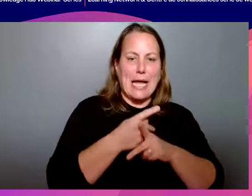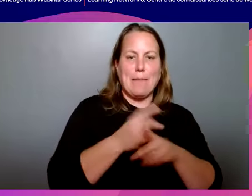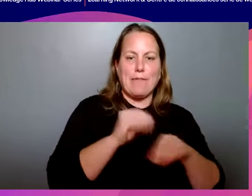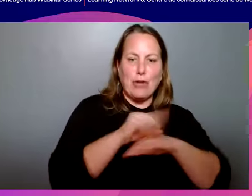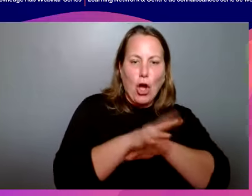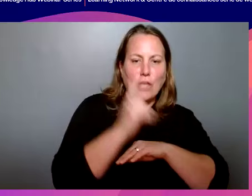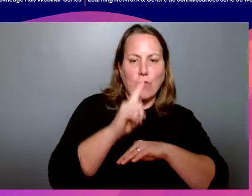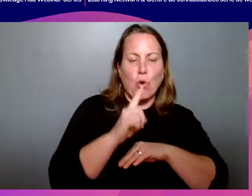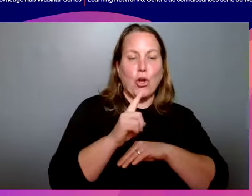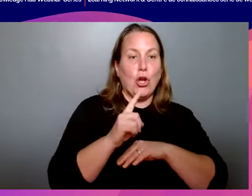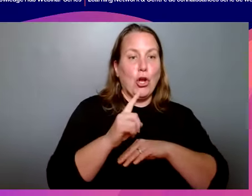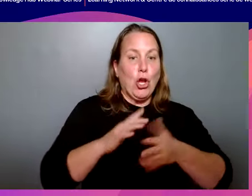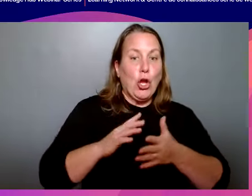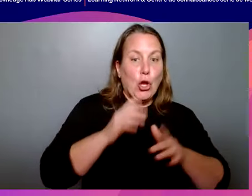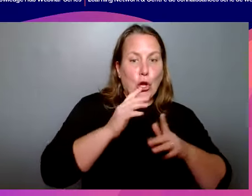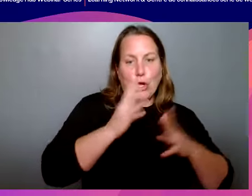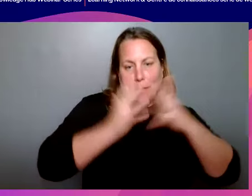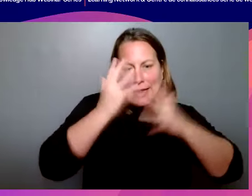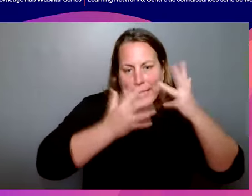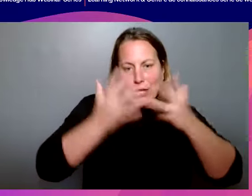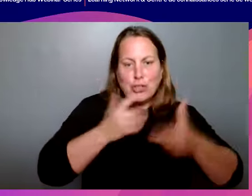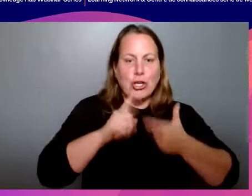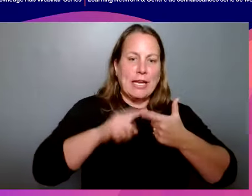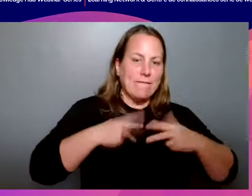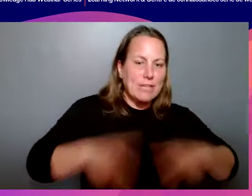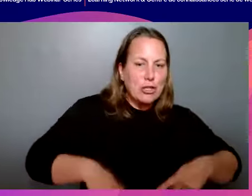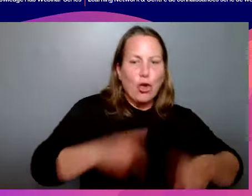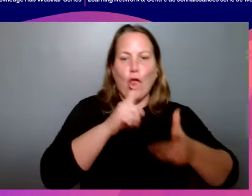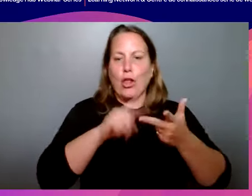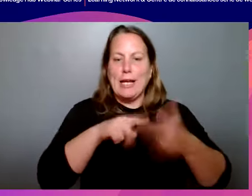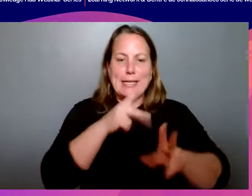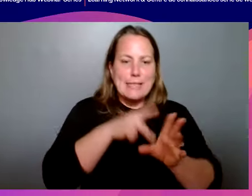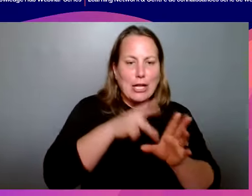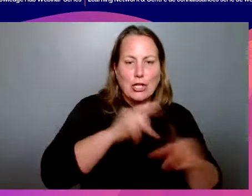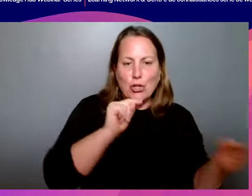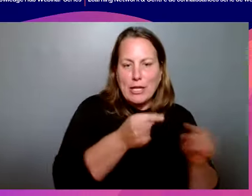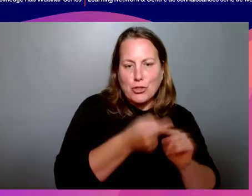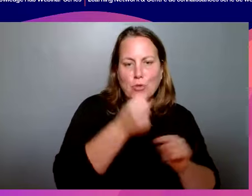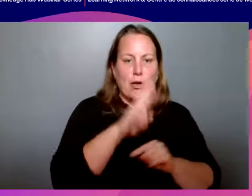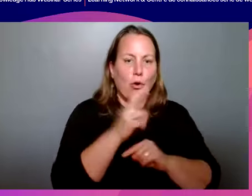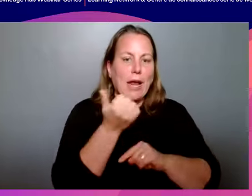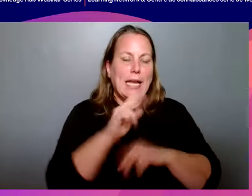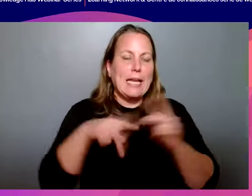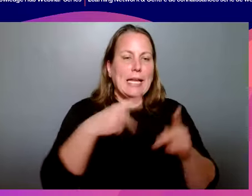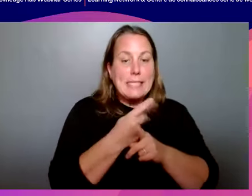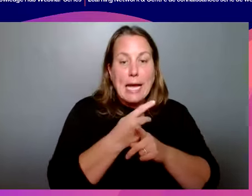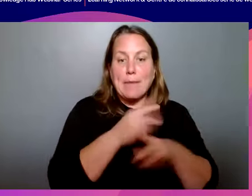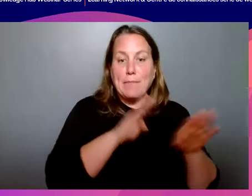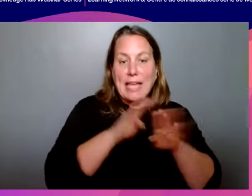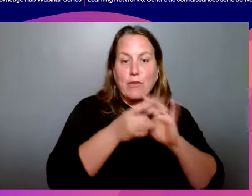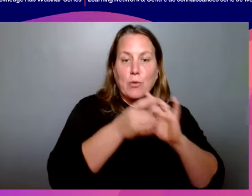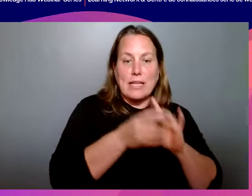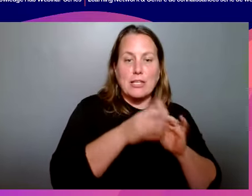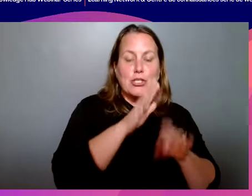illness to an employee, including any prescribed action, conduct, or comment. This means that homophobia